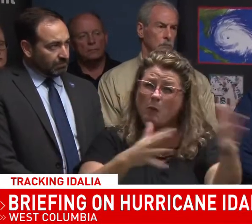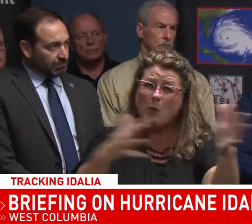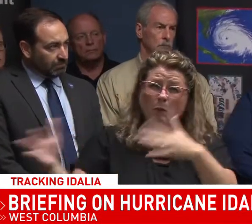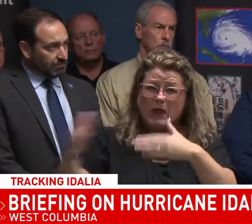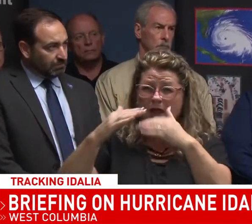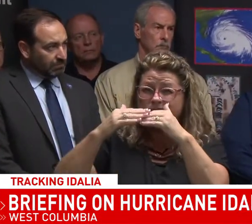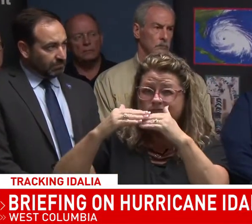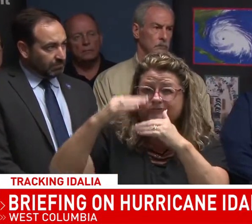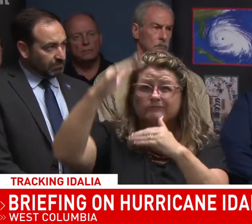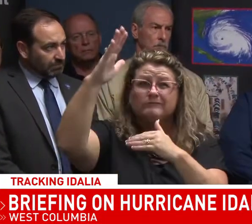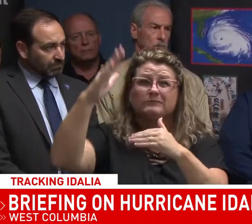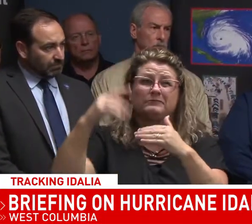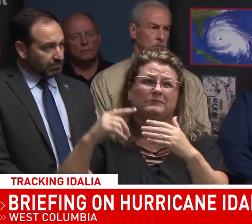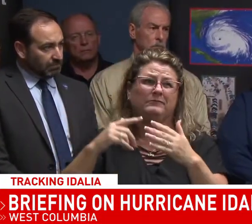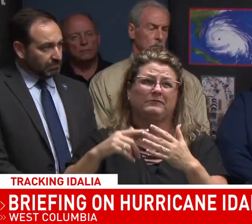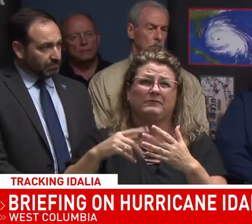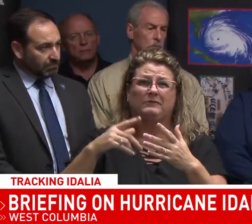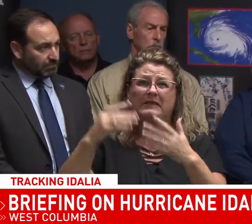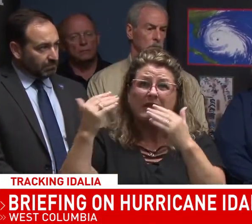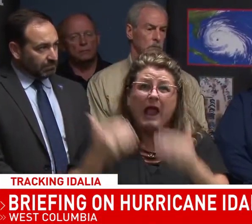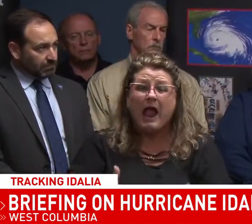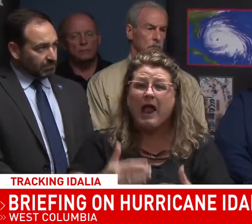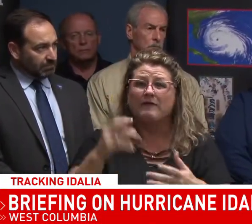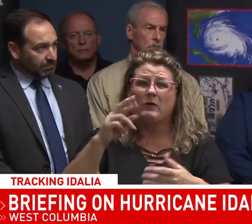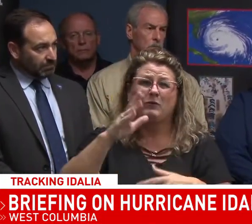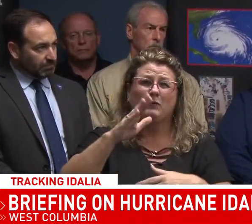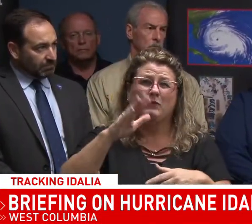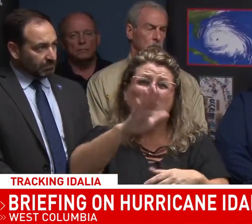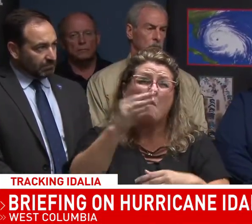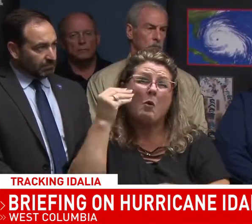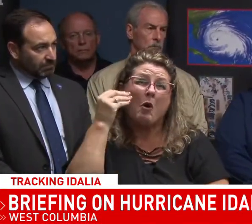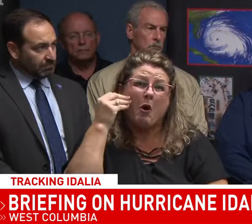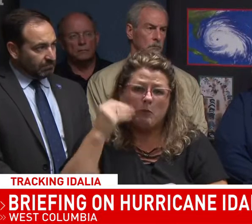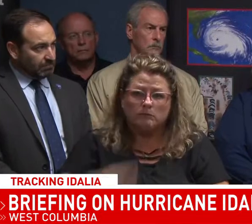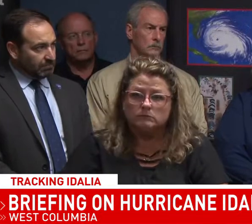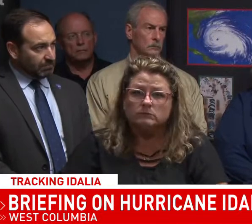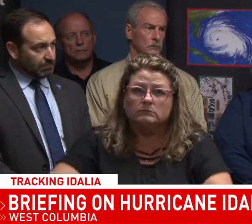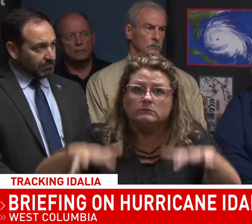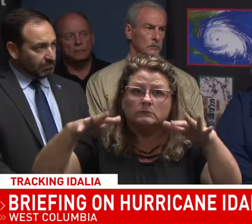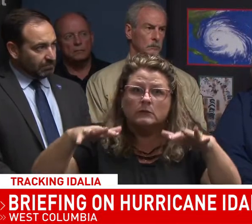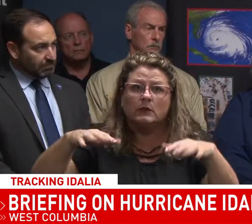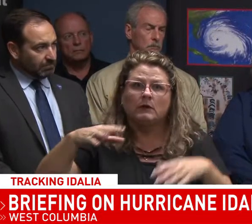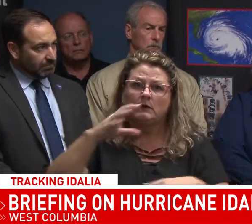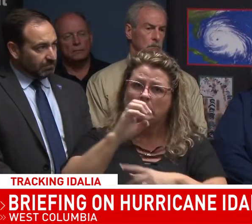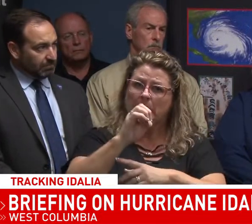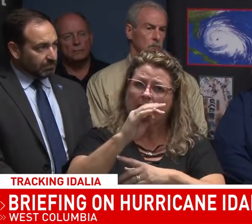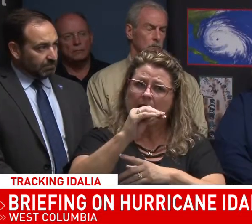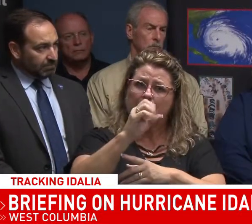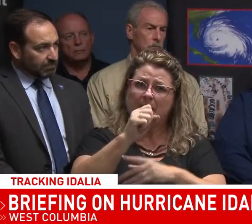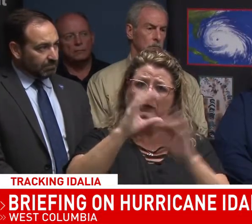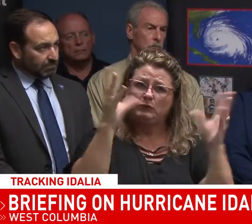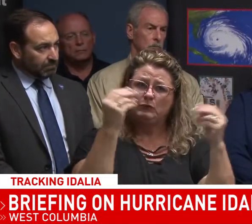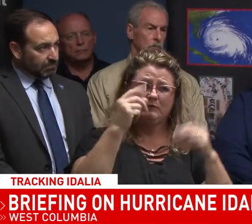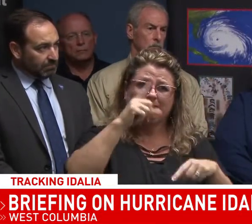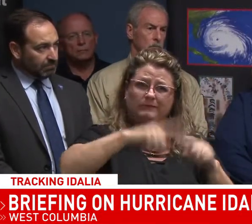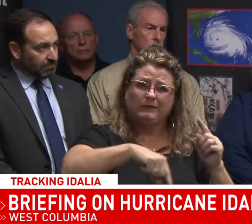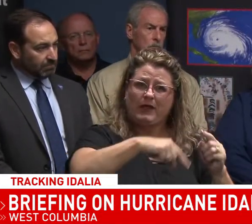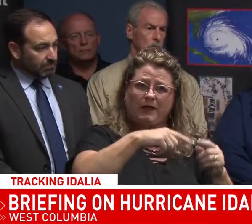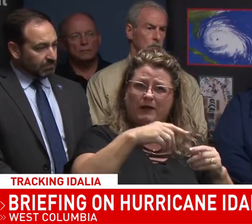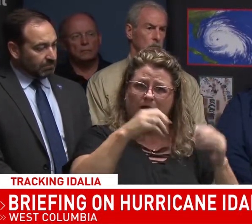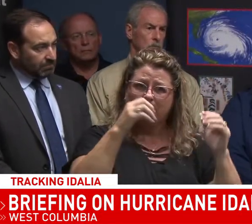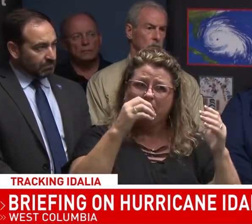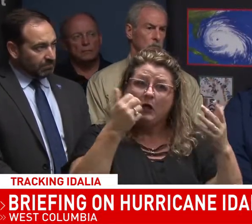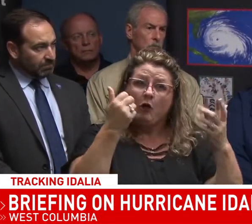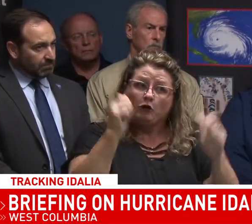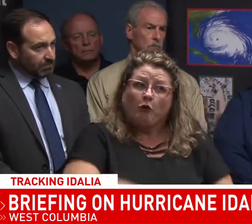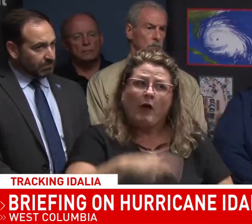a certain point, or if, your access to your home is blocked by floodwaters, EMS may not be able to respond to you. So please consider